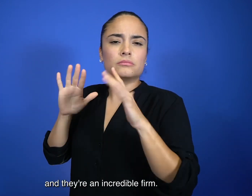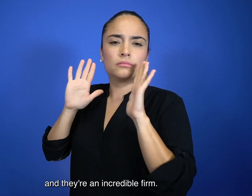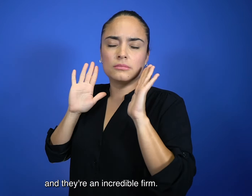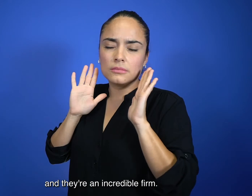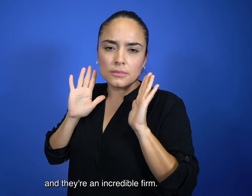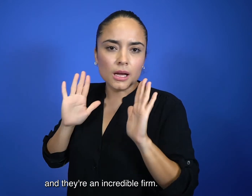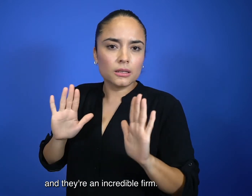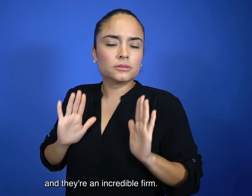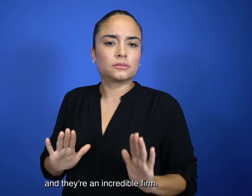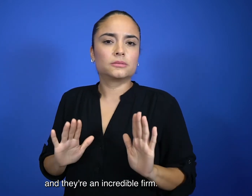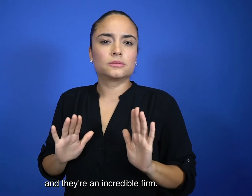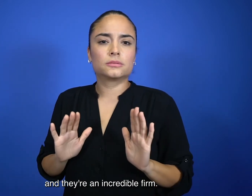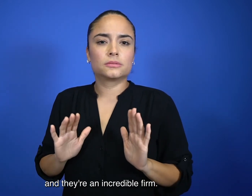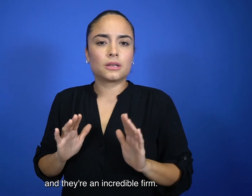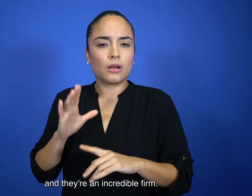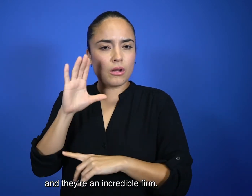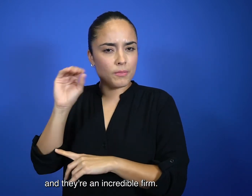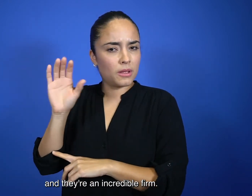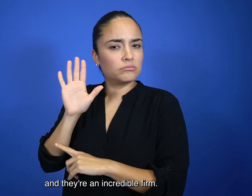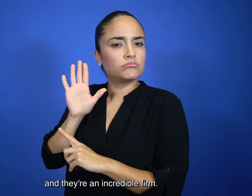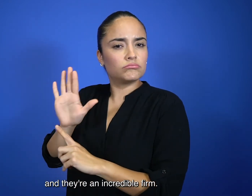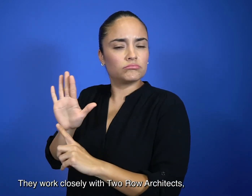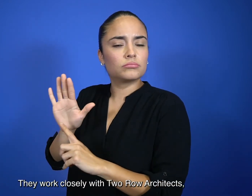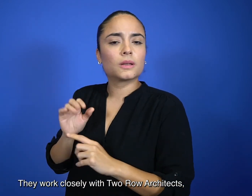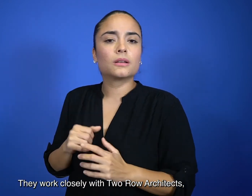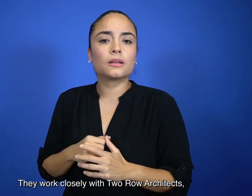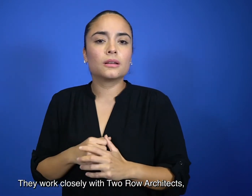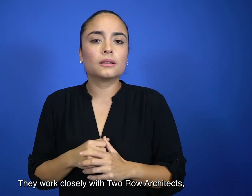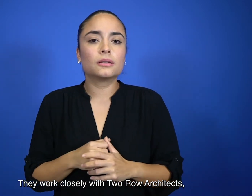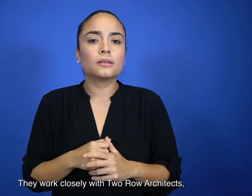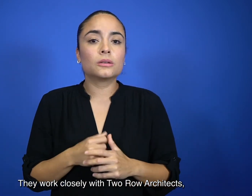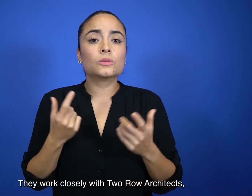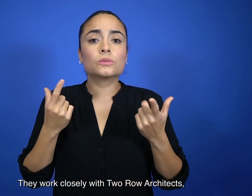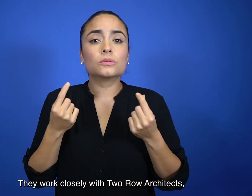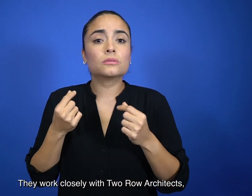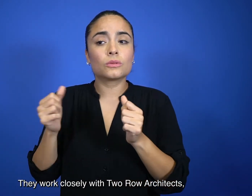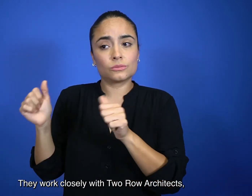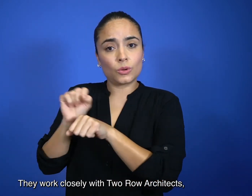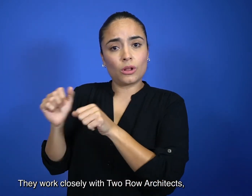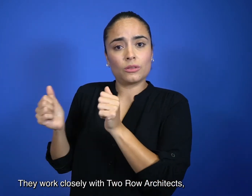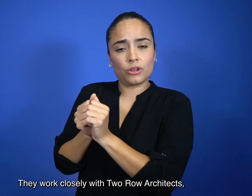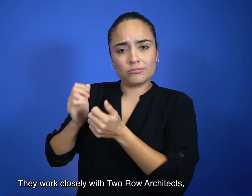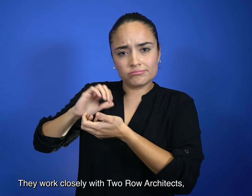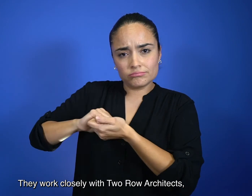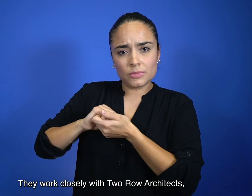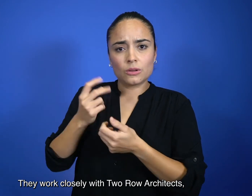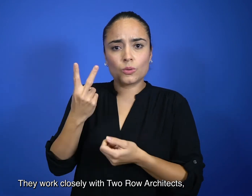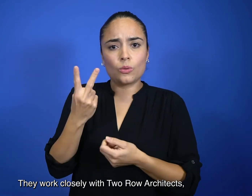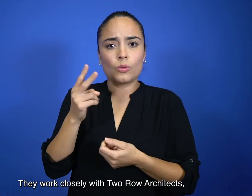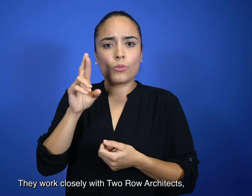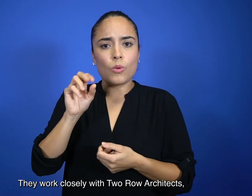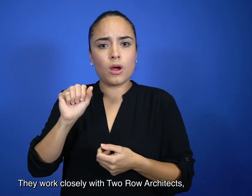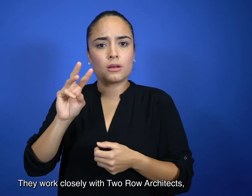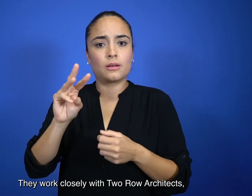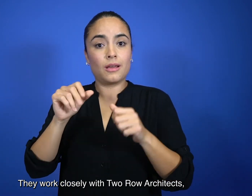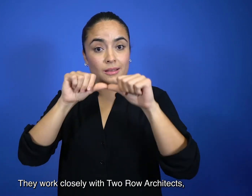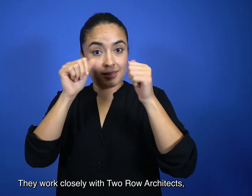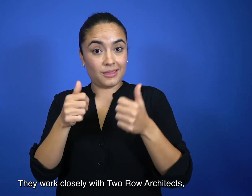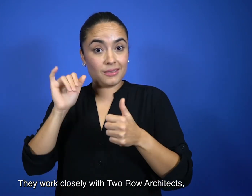they're an incredible firm. They work closely with Two Row Architects,